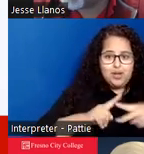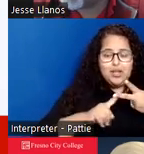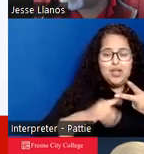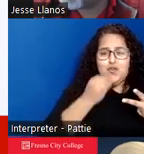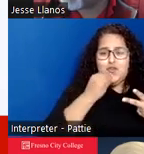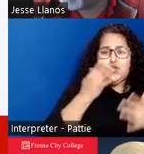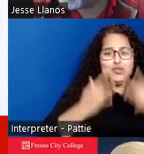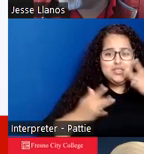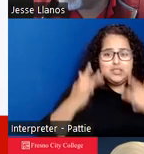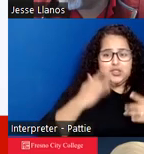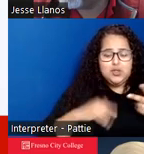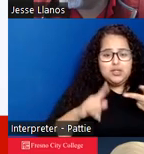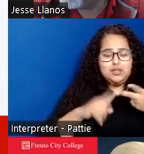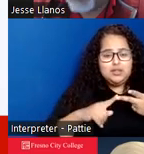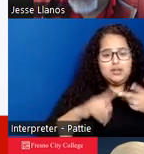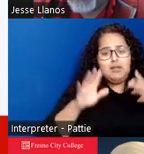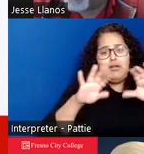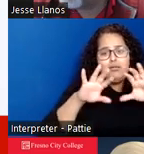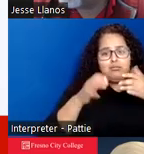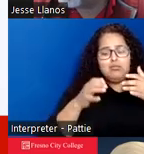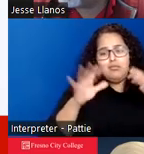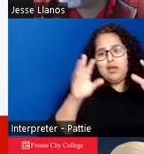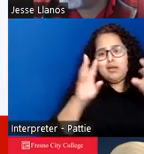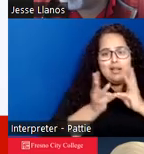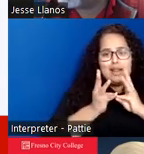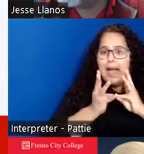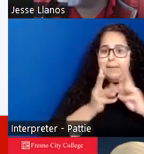climate action. That's pretty interesting.